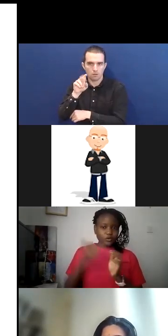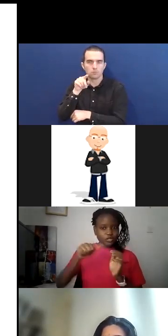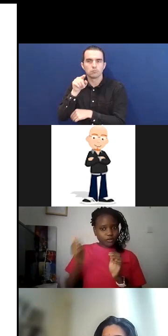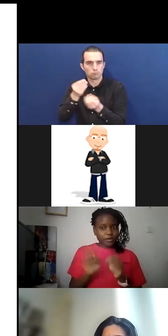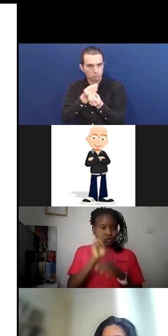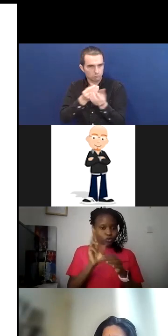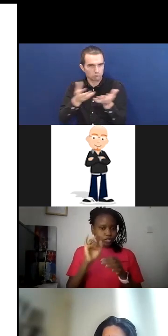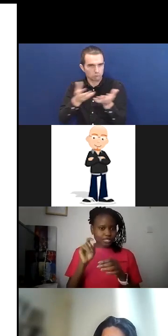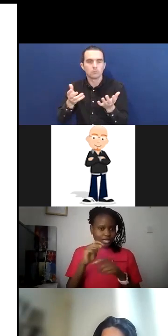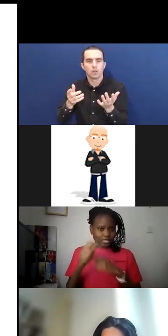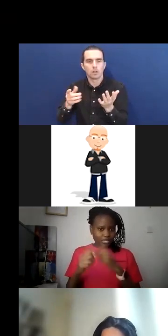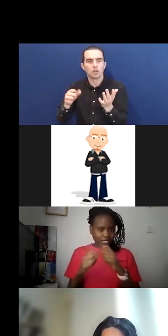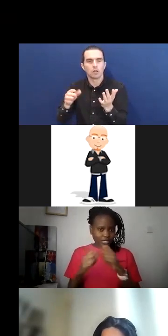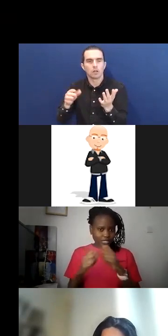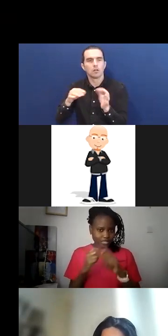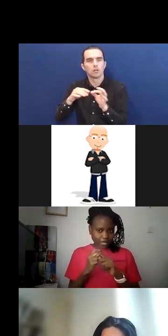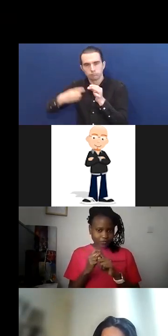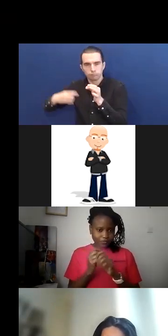that they're sure that they mean the same thing.